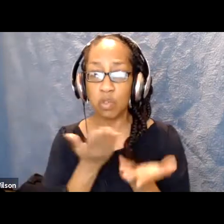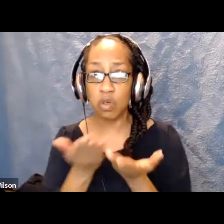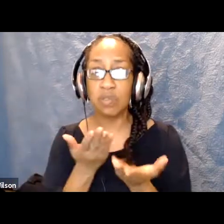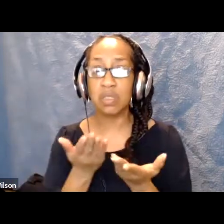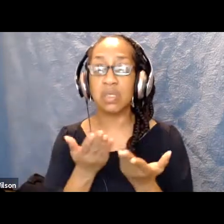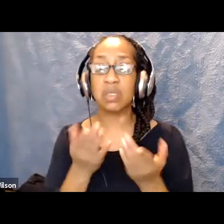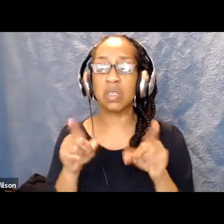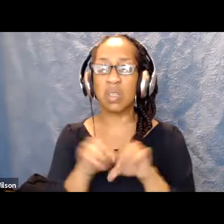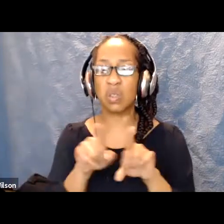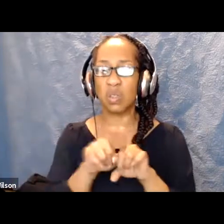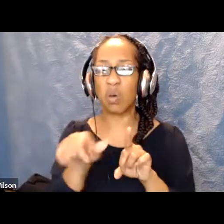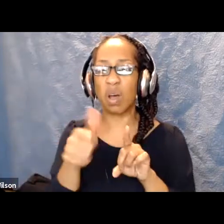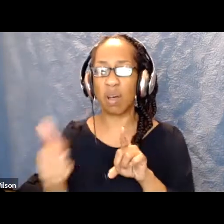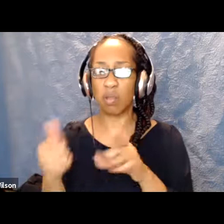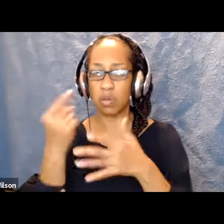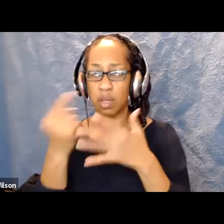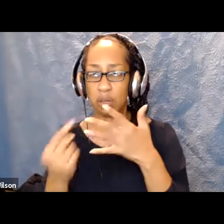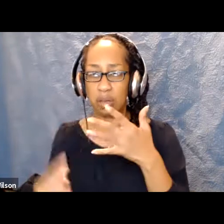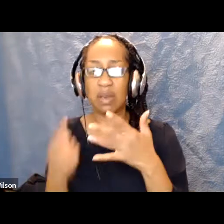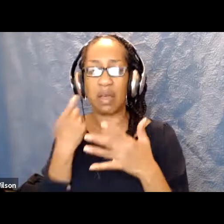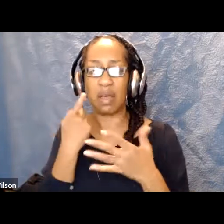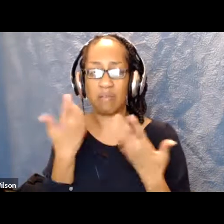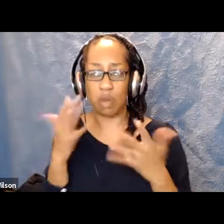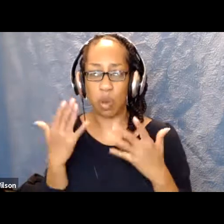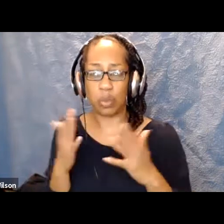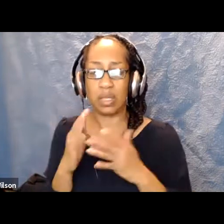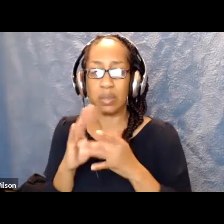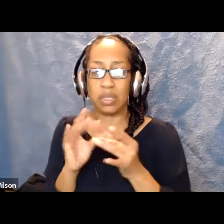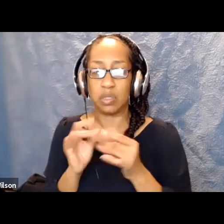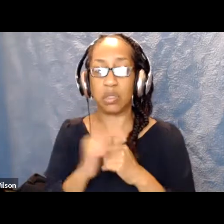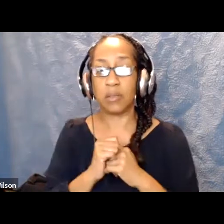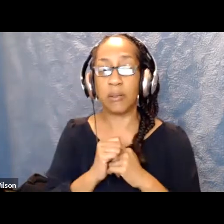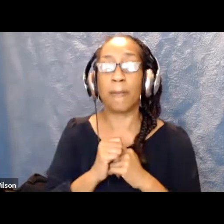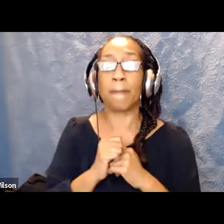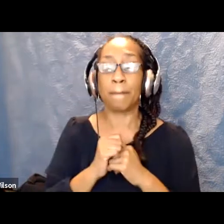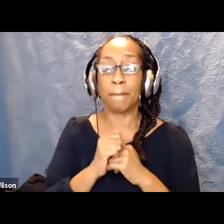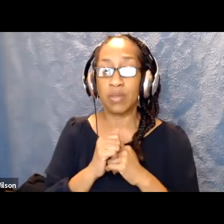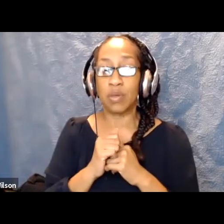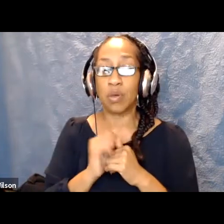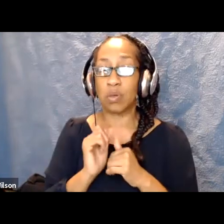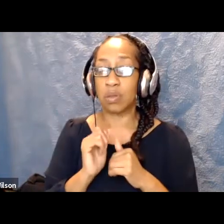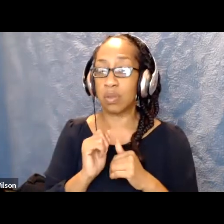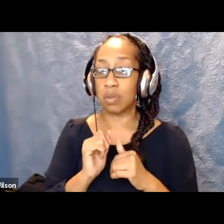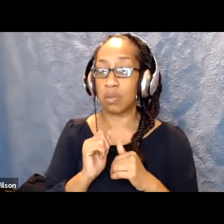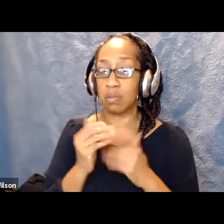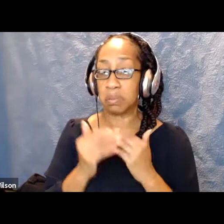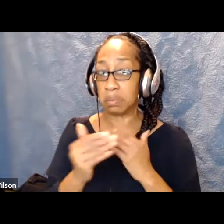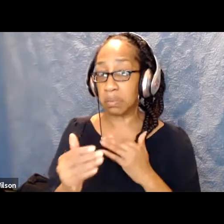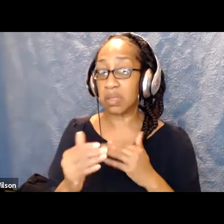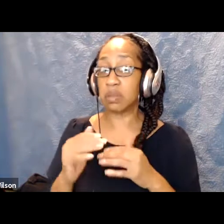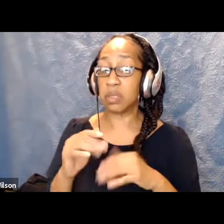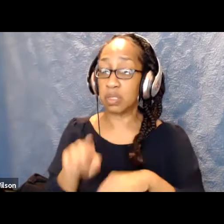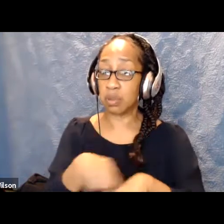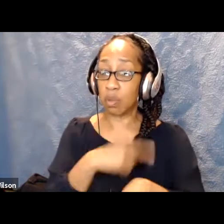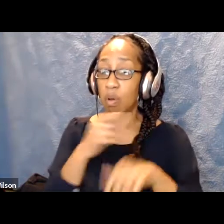just mentioned. And again, that has led to some long-lasting relationships in a number of